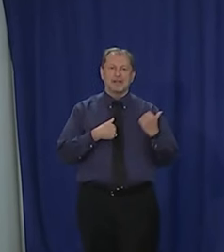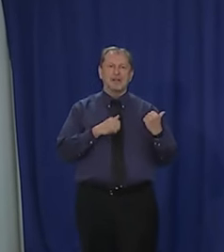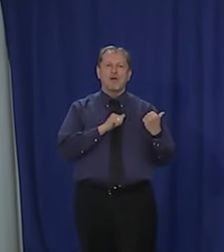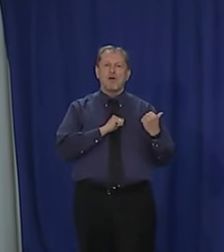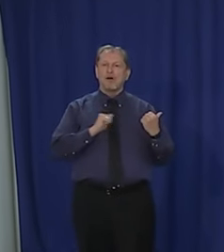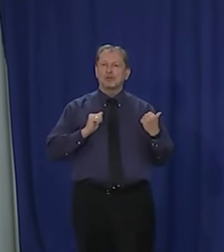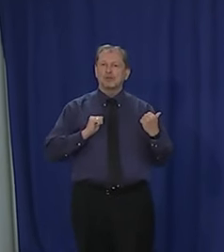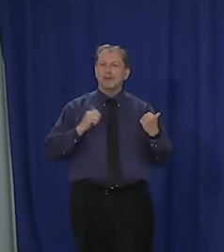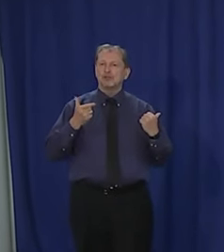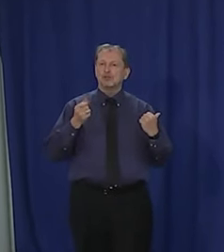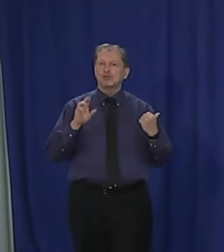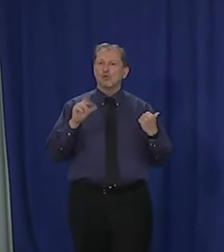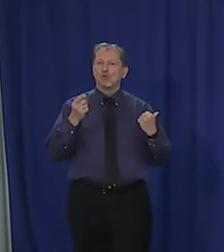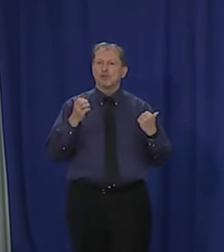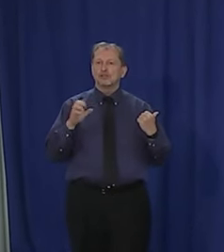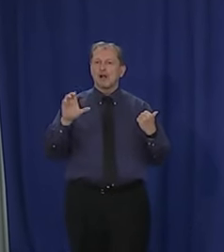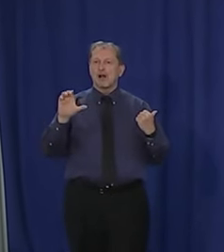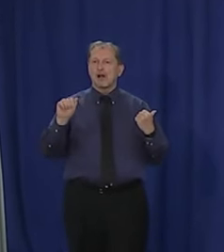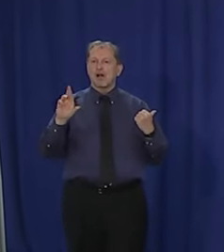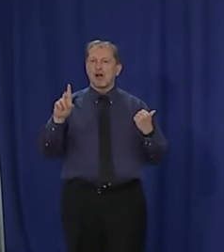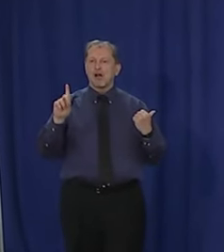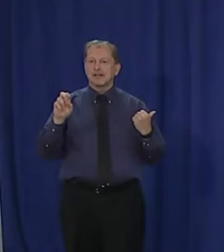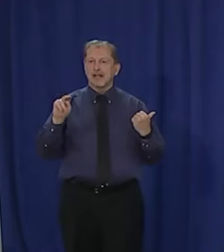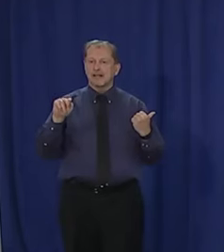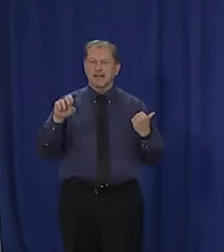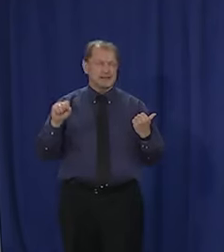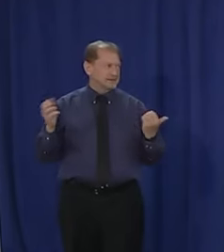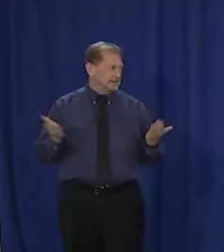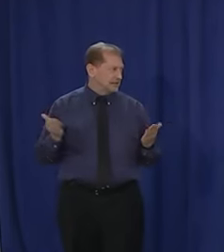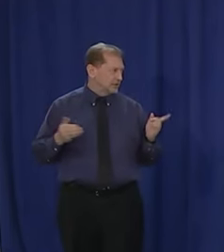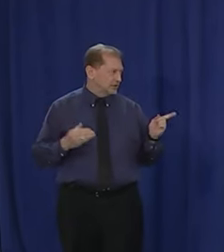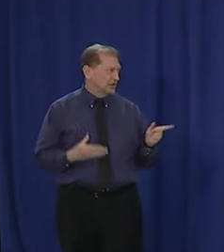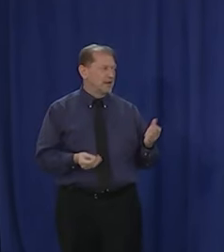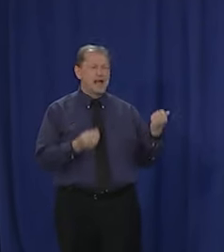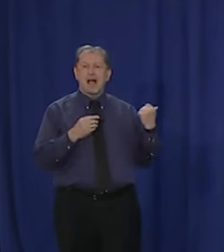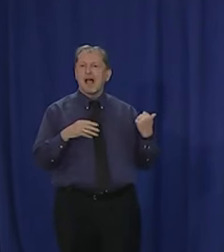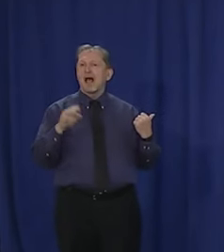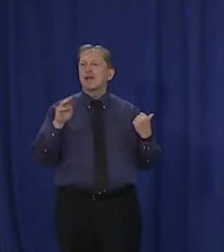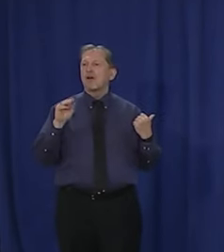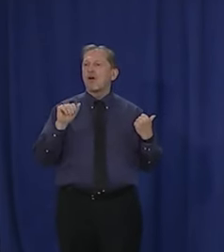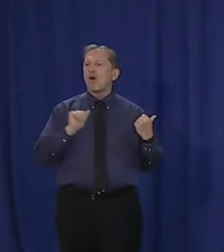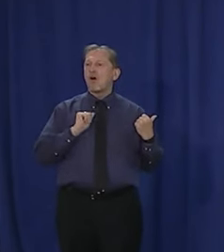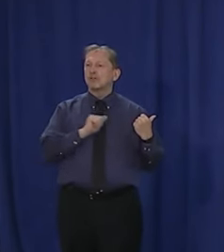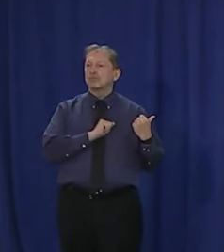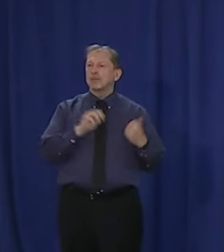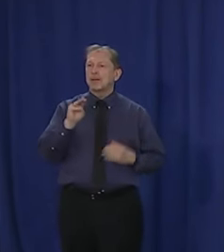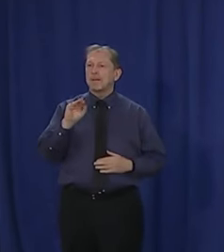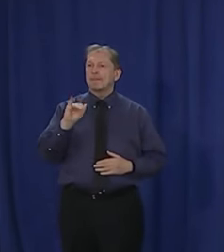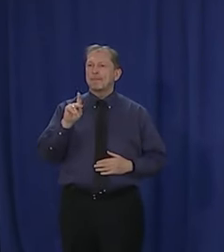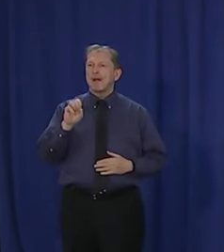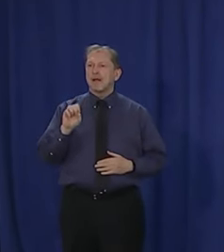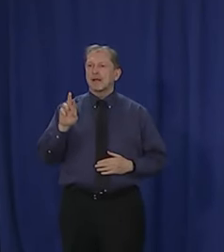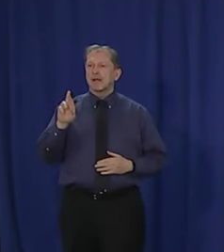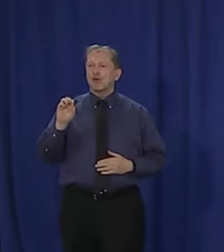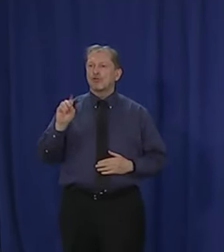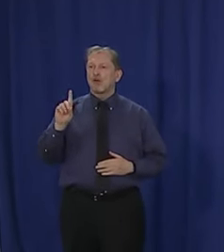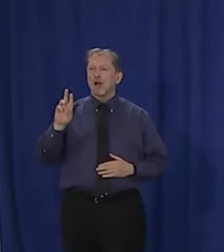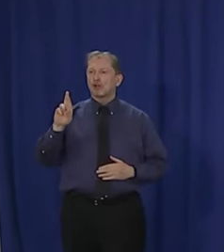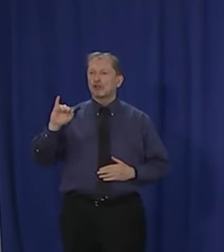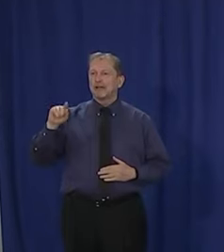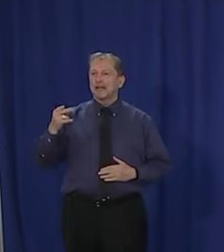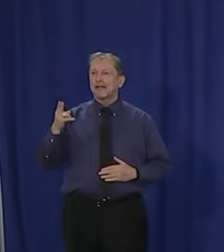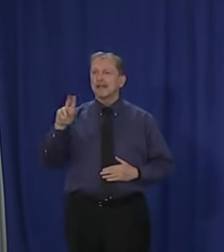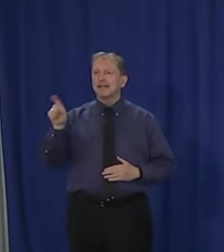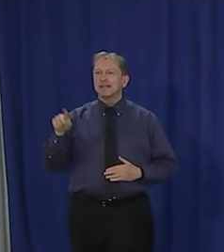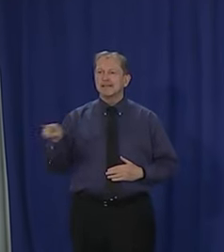George Cardenas is here, and Alderman Mike Rodriguez. Since becoming mayor, one of the things I've